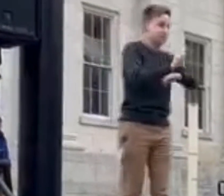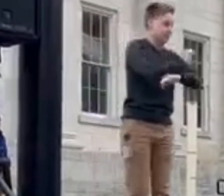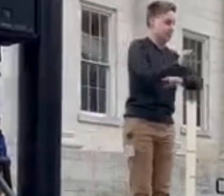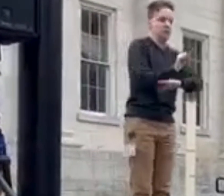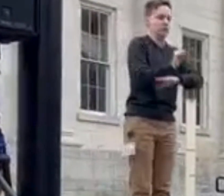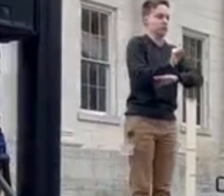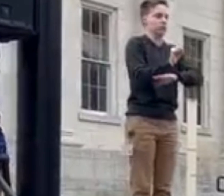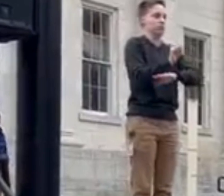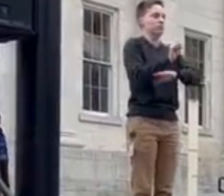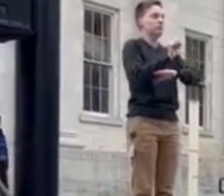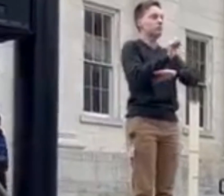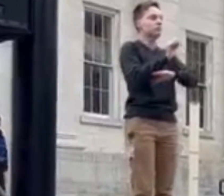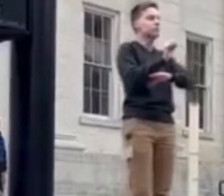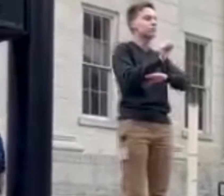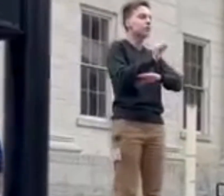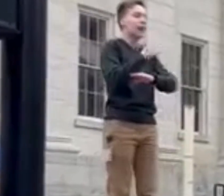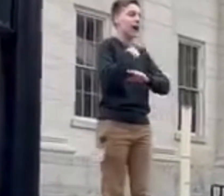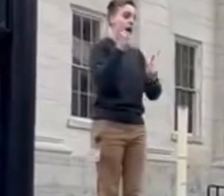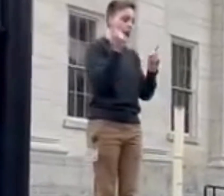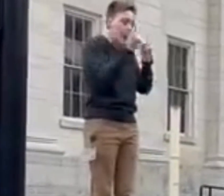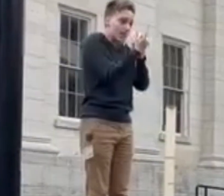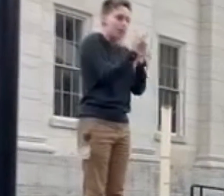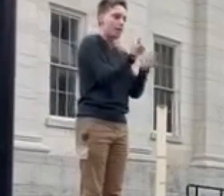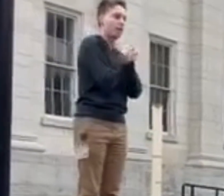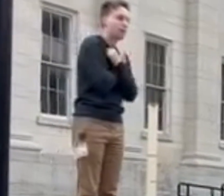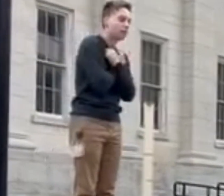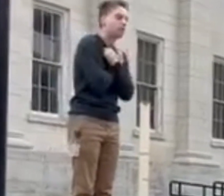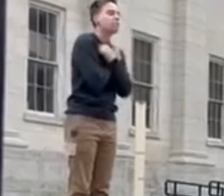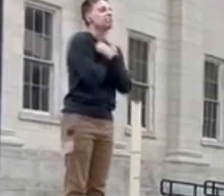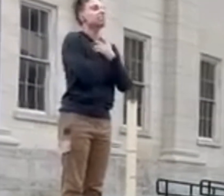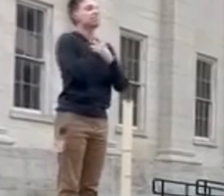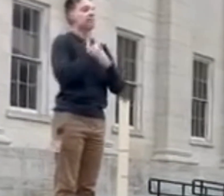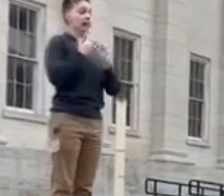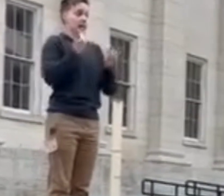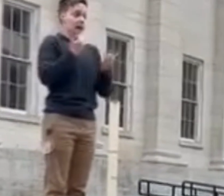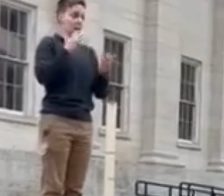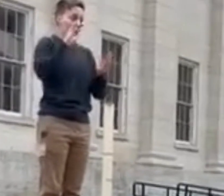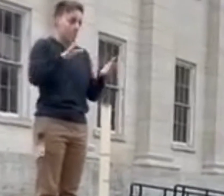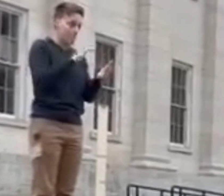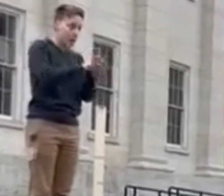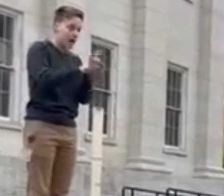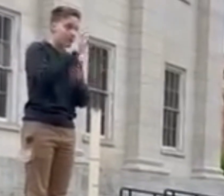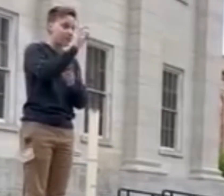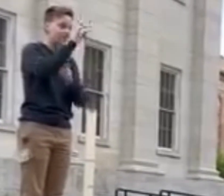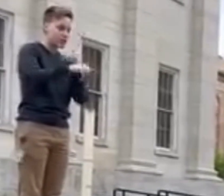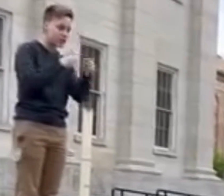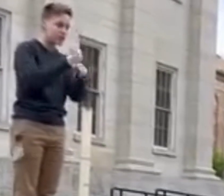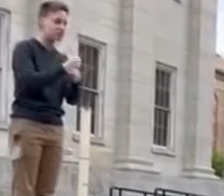up meeting the love of my life, and I've been married for 6 years now.